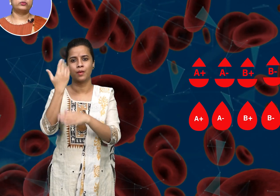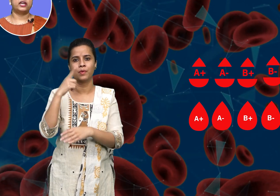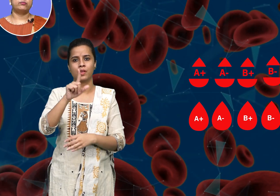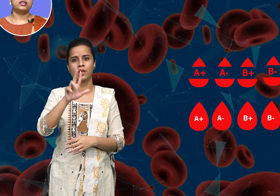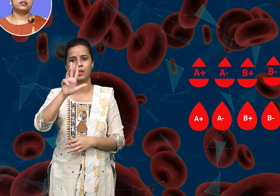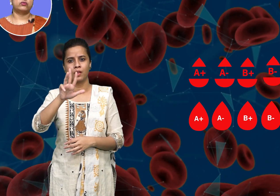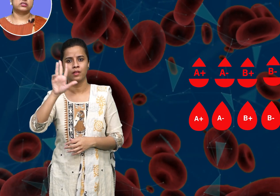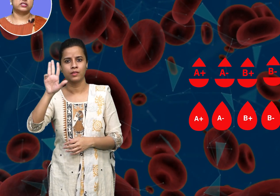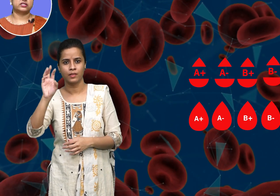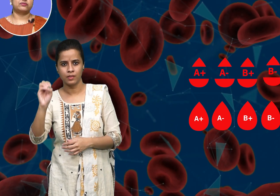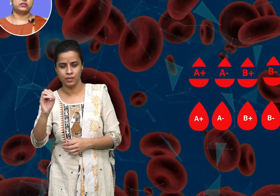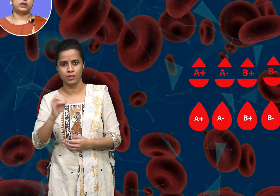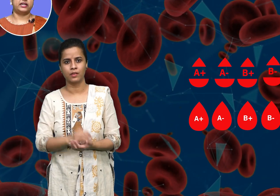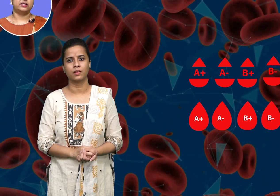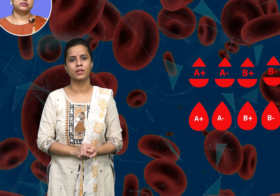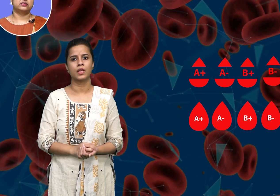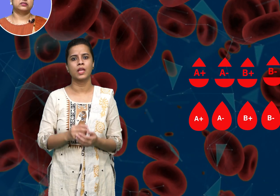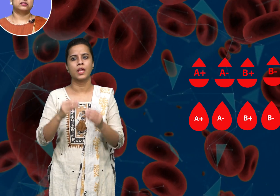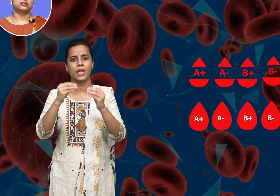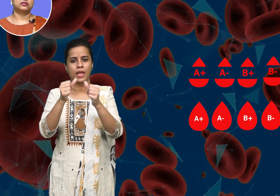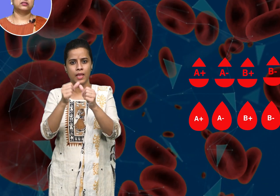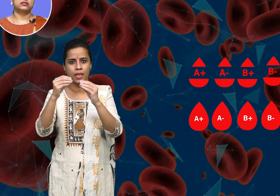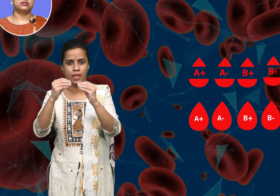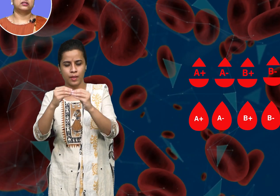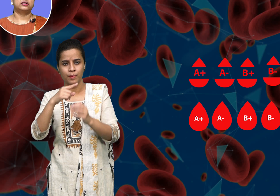Blood group AB was discovered by